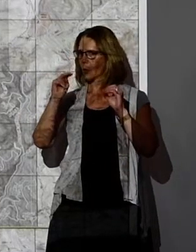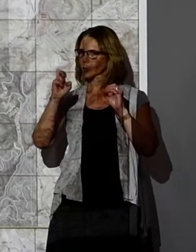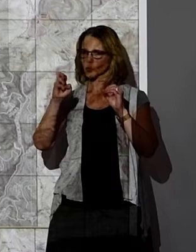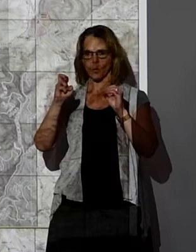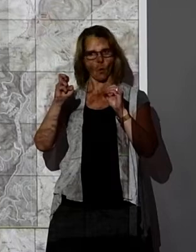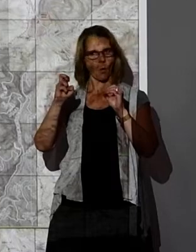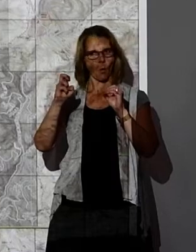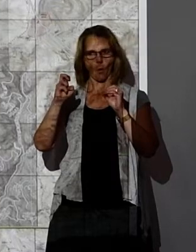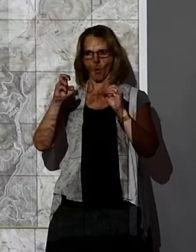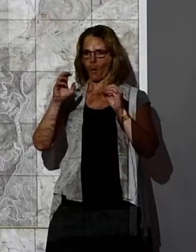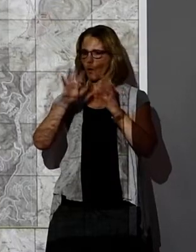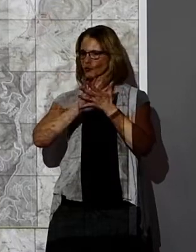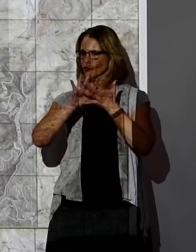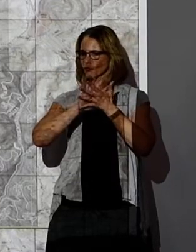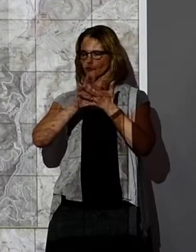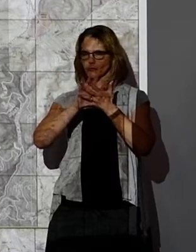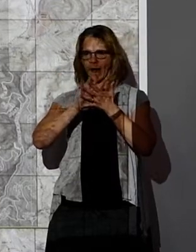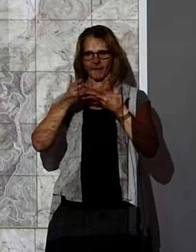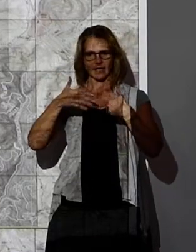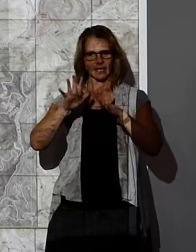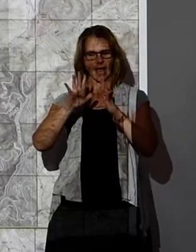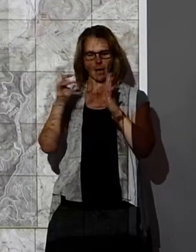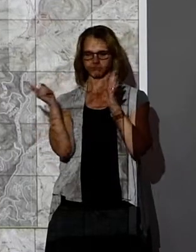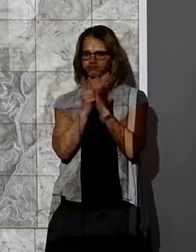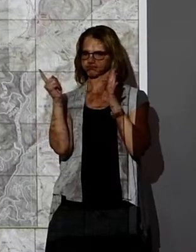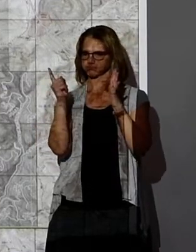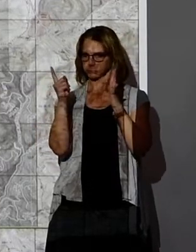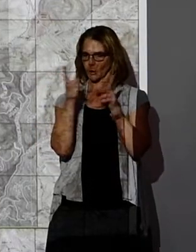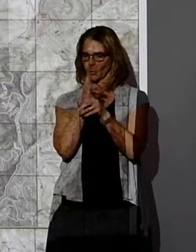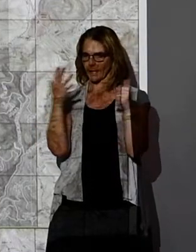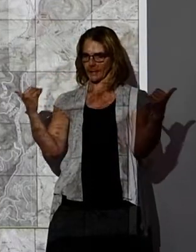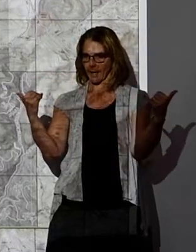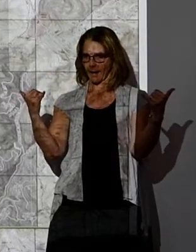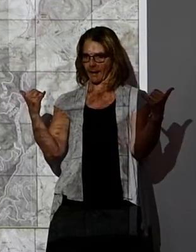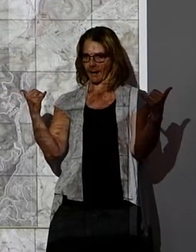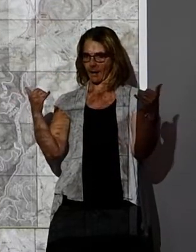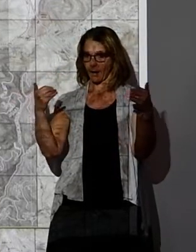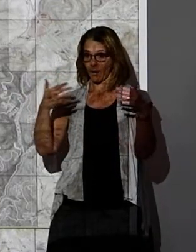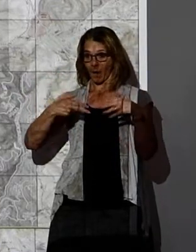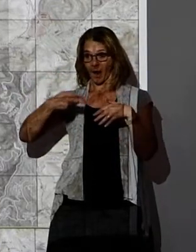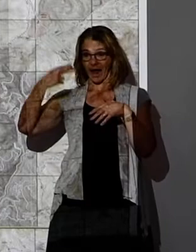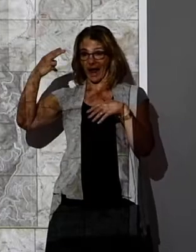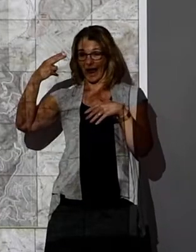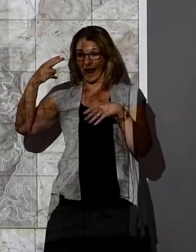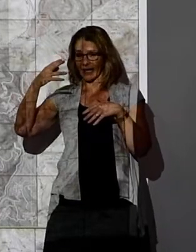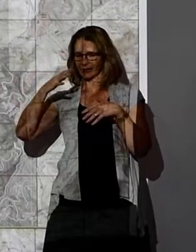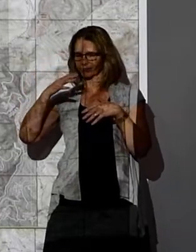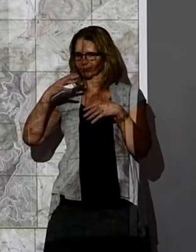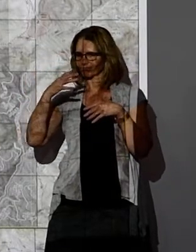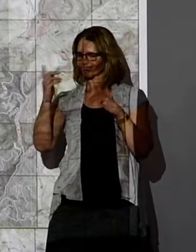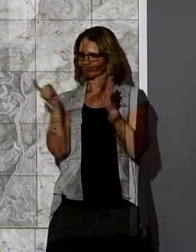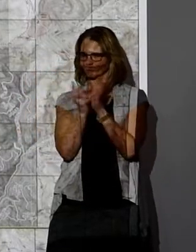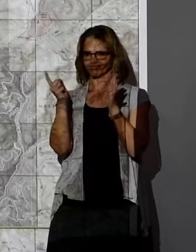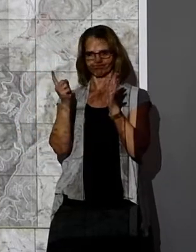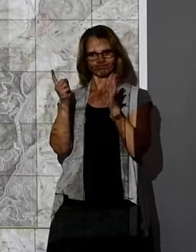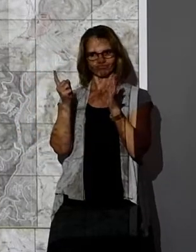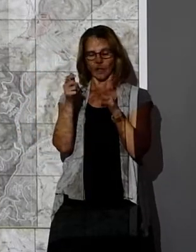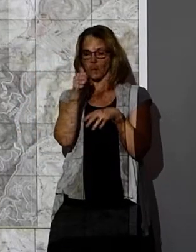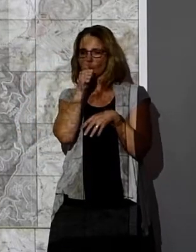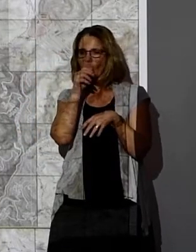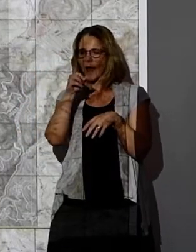TFR at any level or height under which drones, public or private drones, can